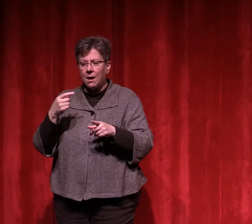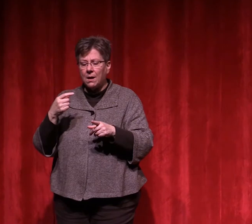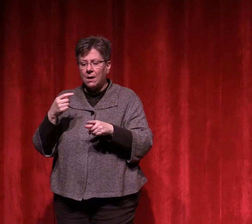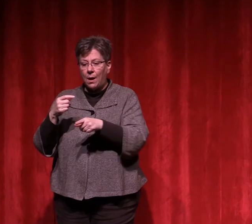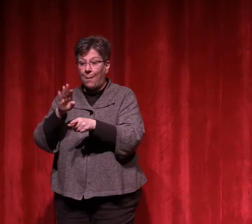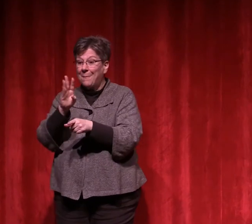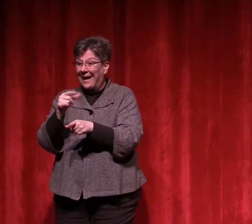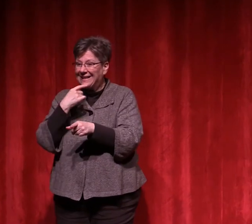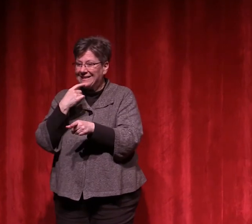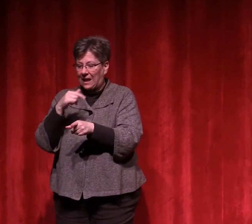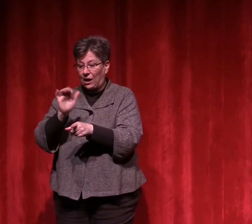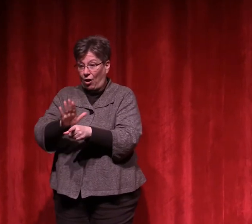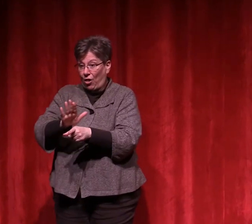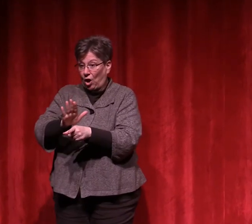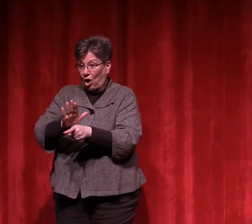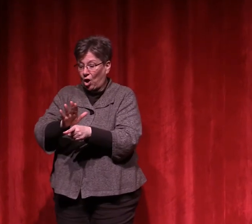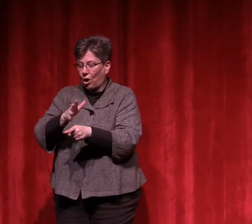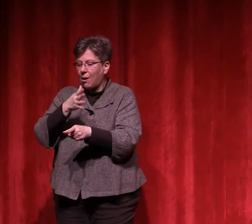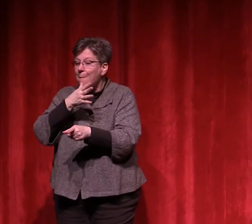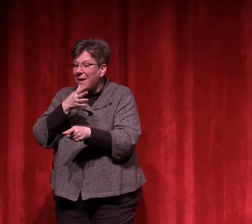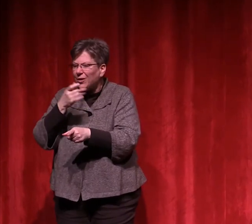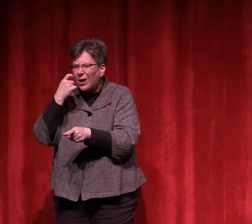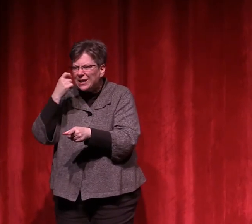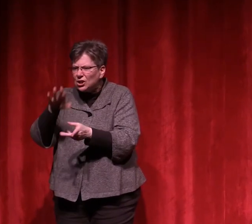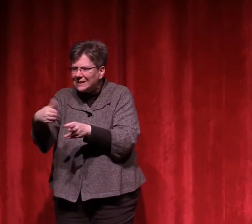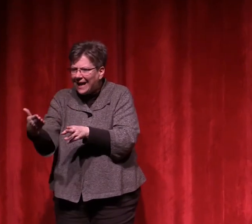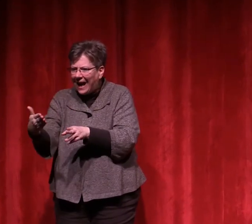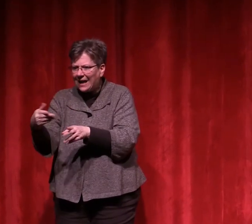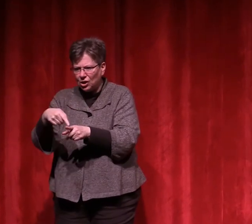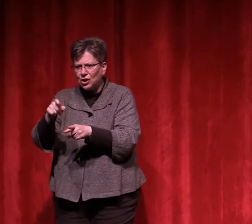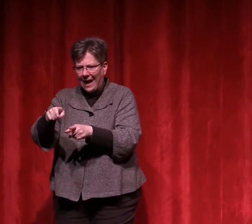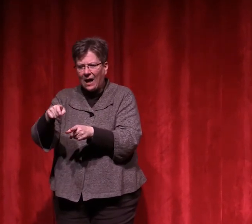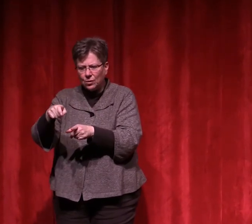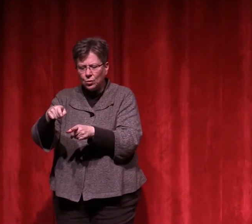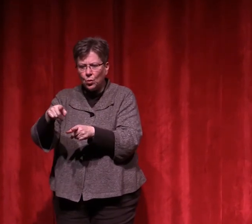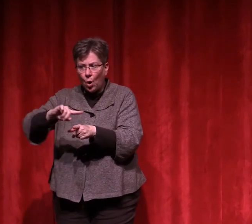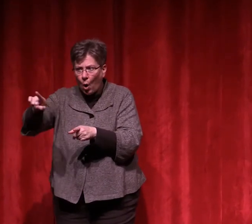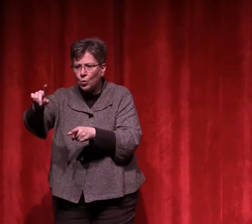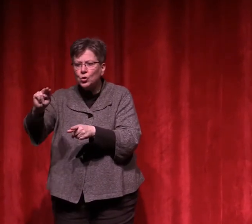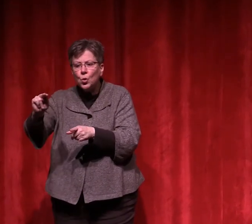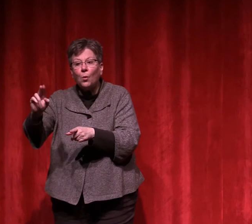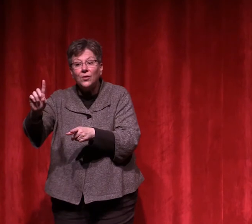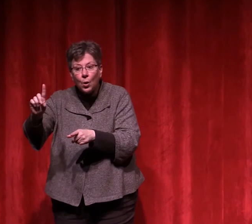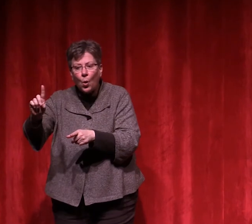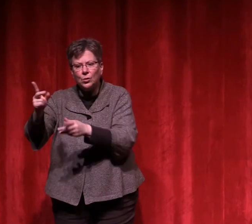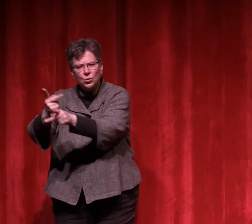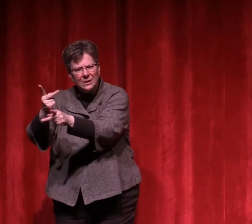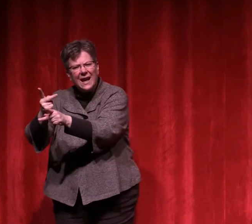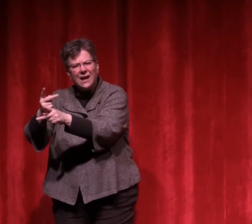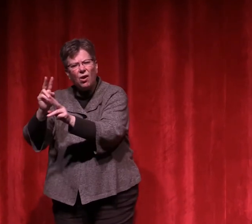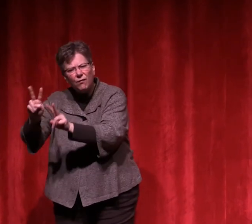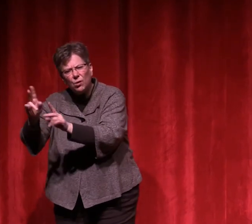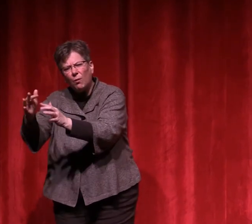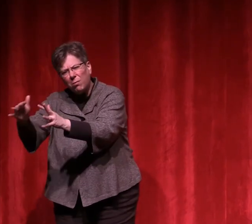baby? No! You have to place the baby right now. It's got to be placed today.